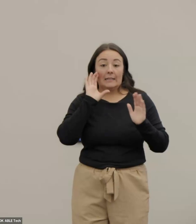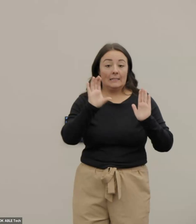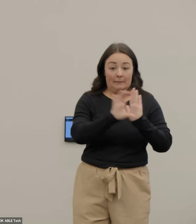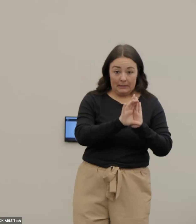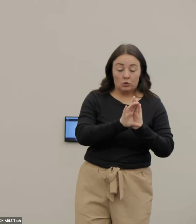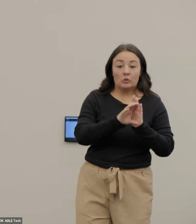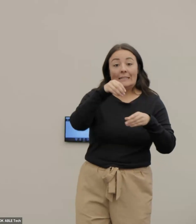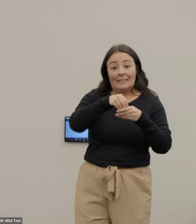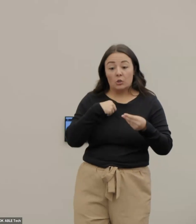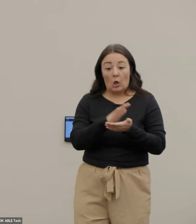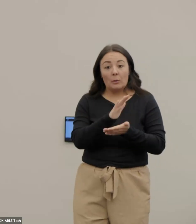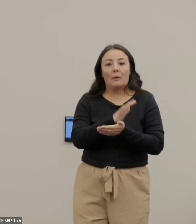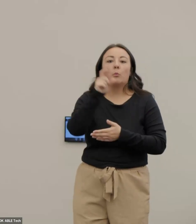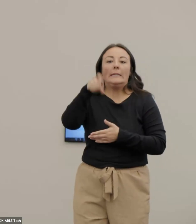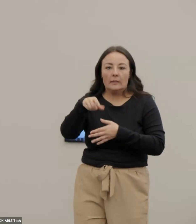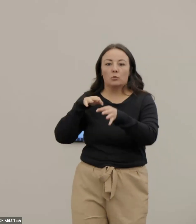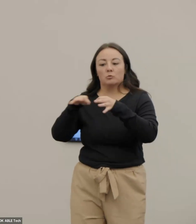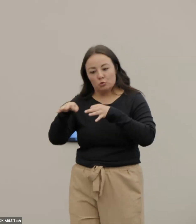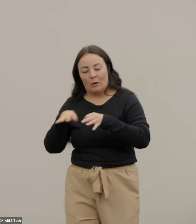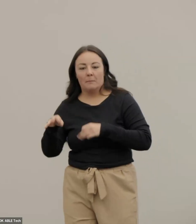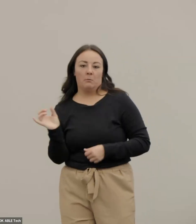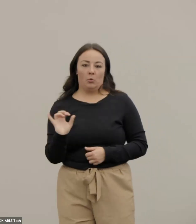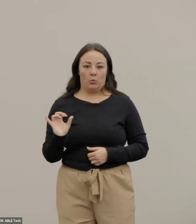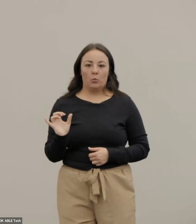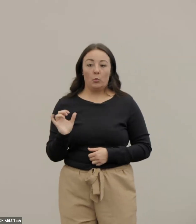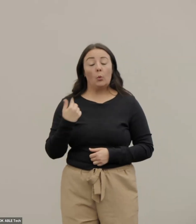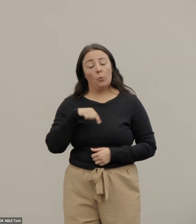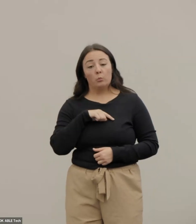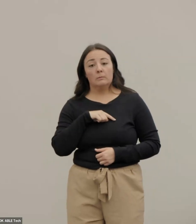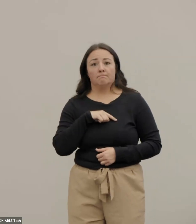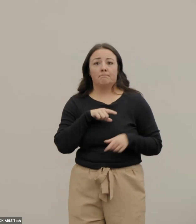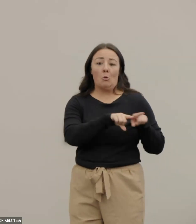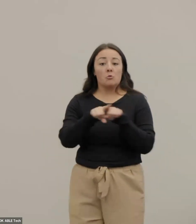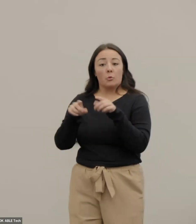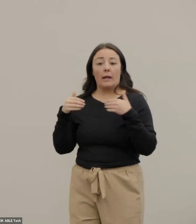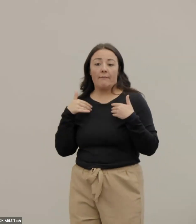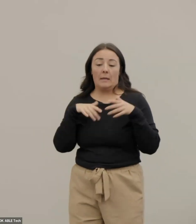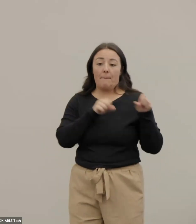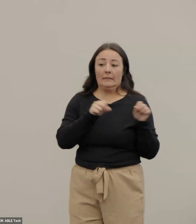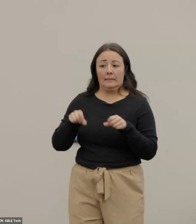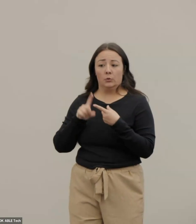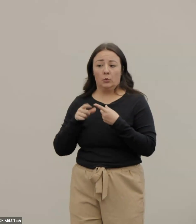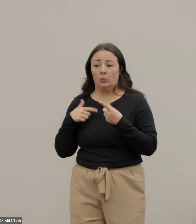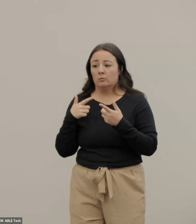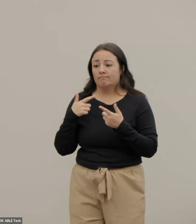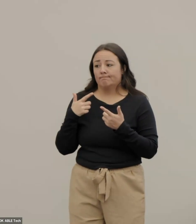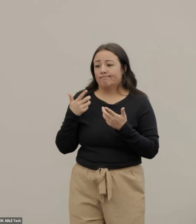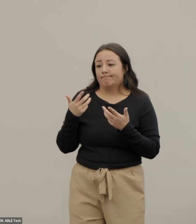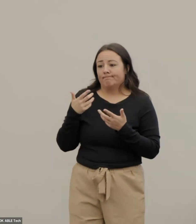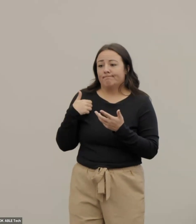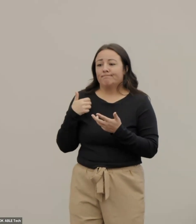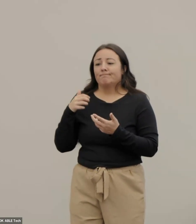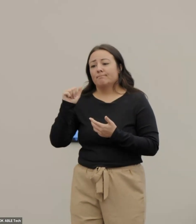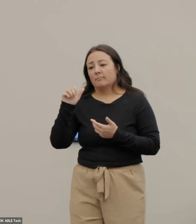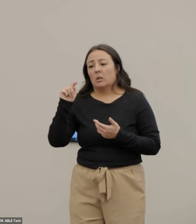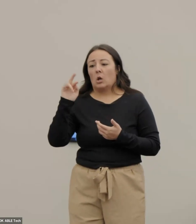describe them. Now, we also have the ability to artifact them. And so artifacting